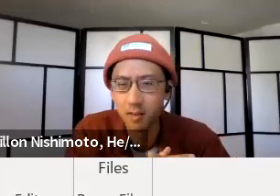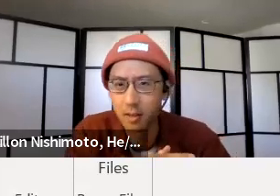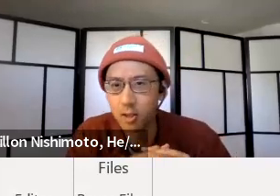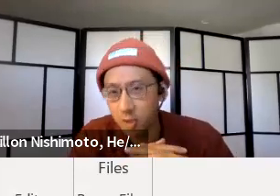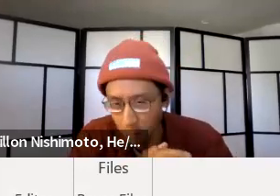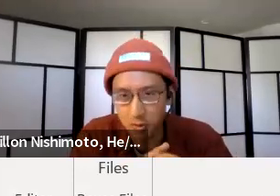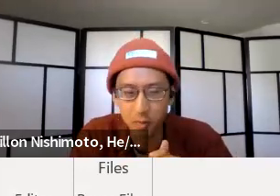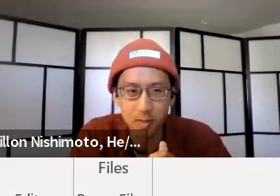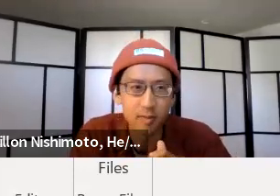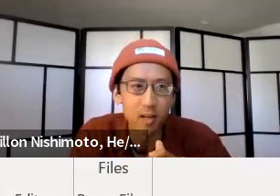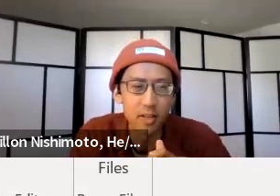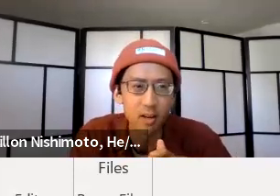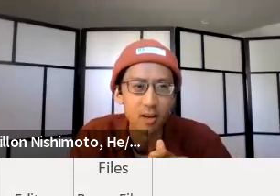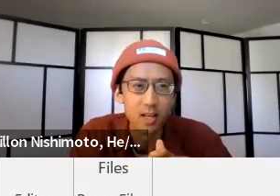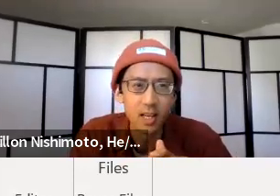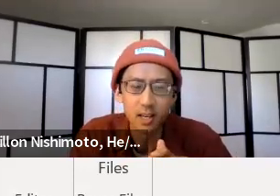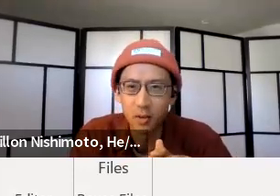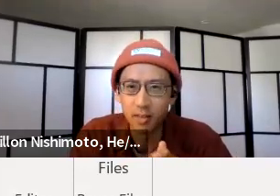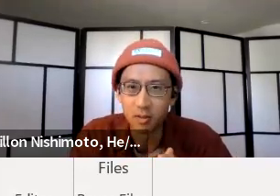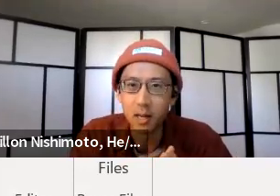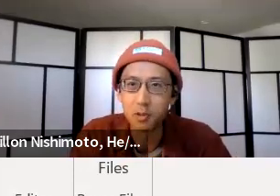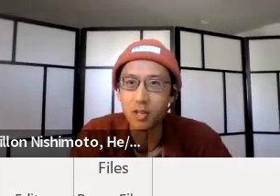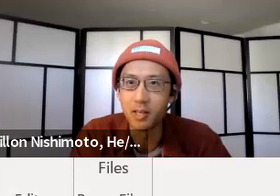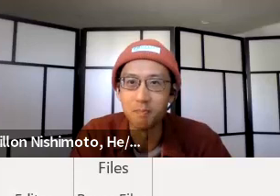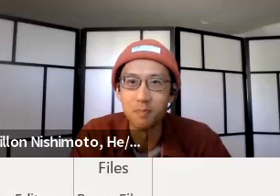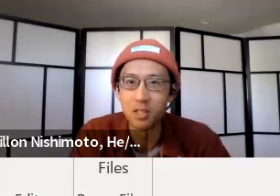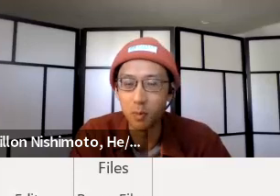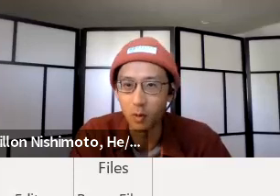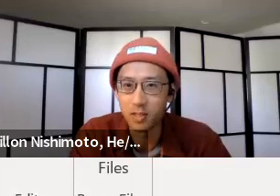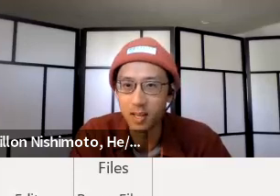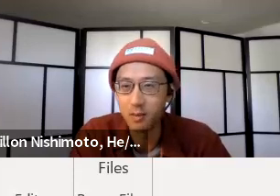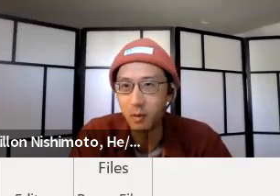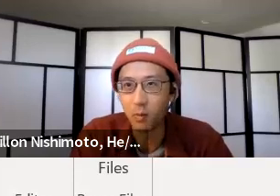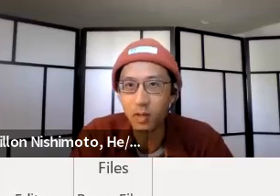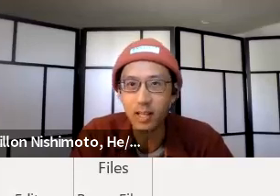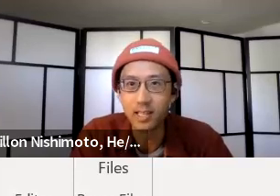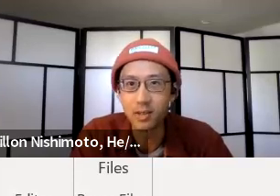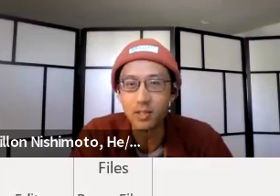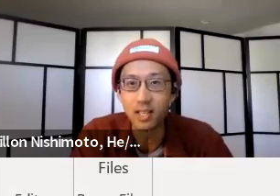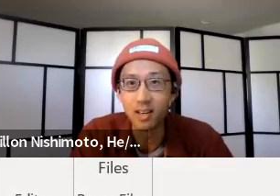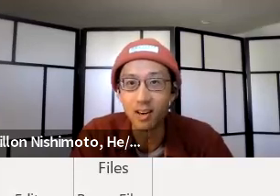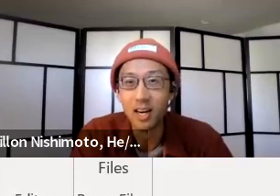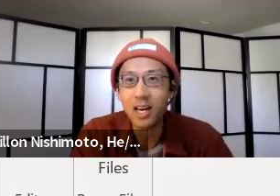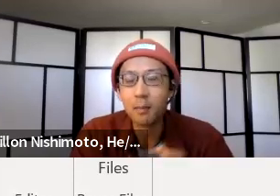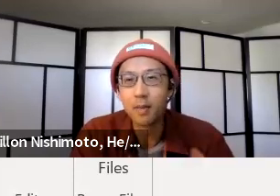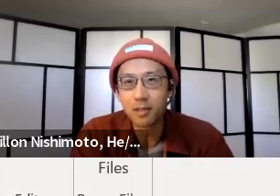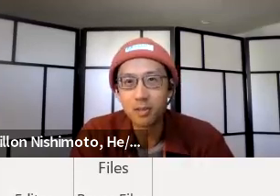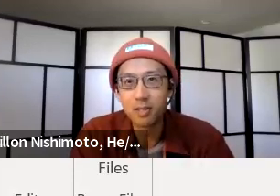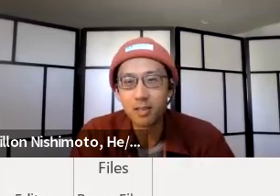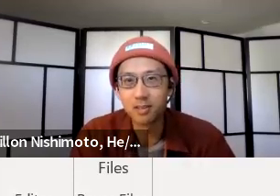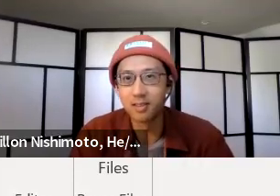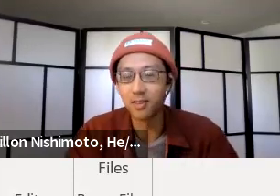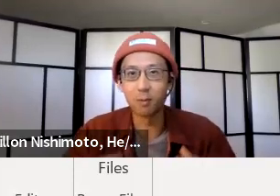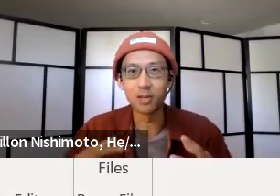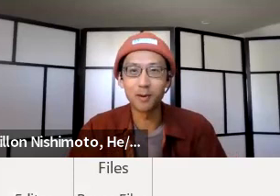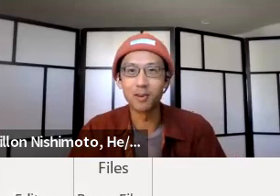determinants of health here and looking at those upstream supports that we would really like to see here. But this also